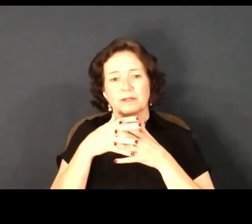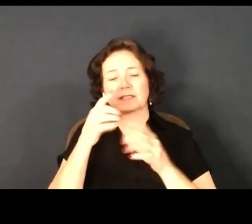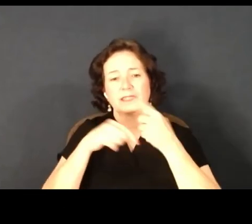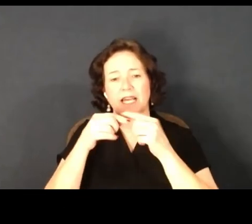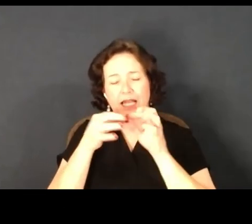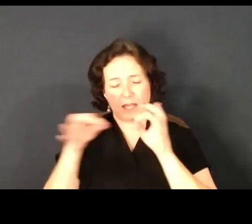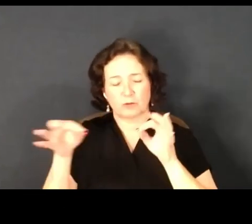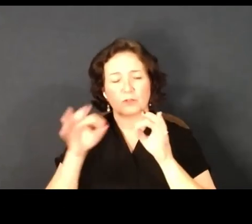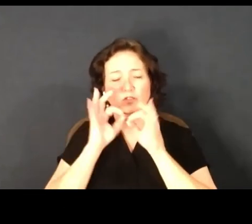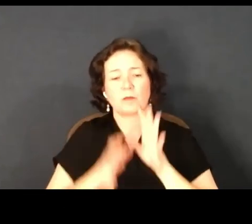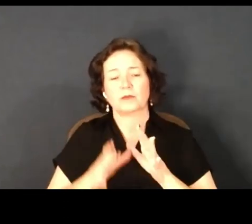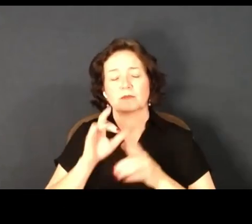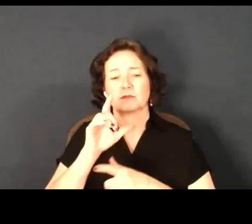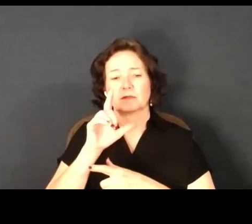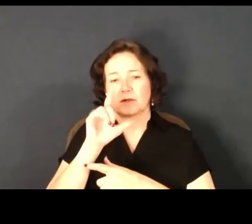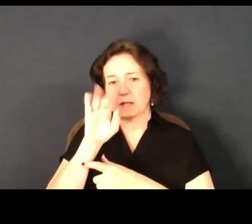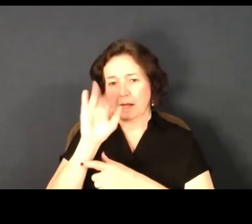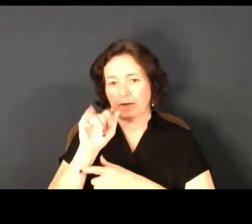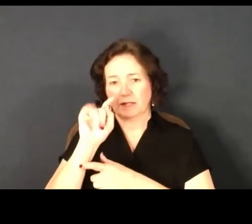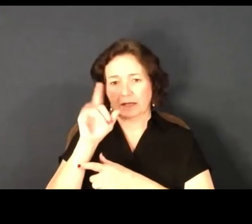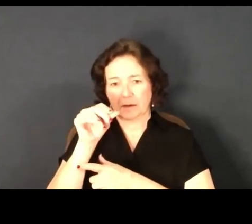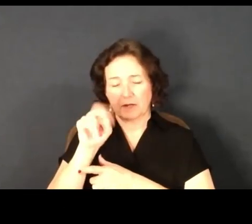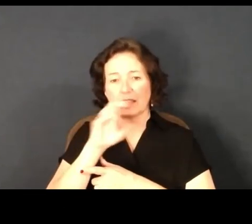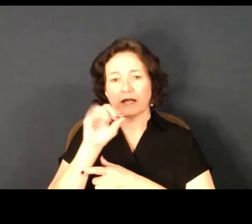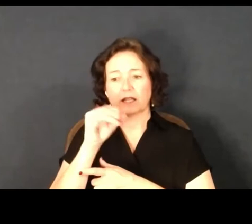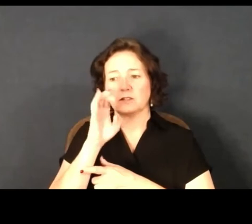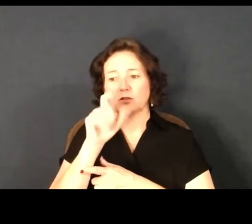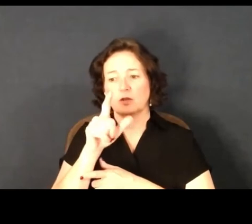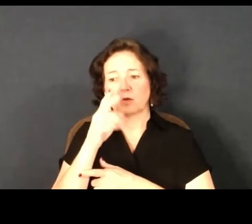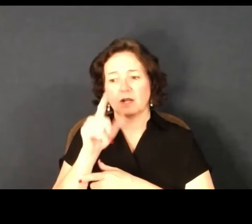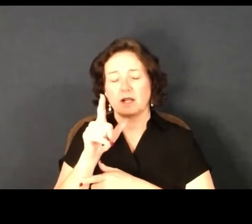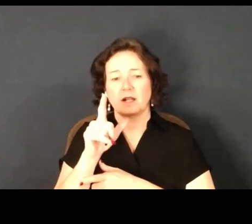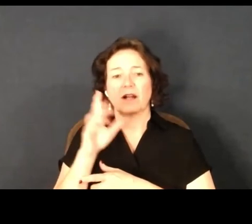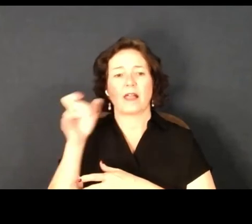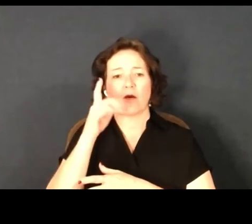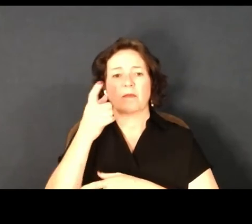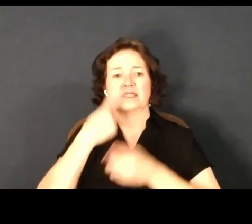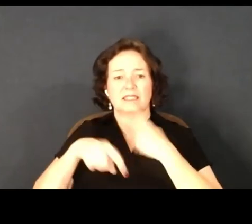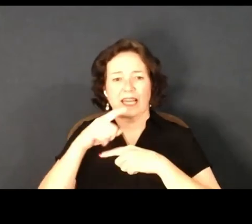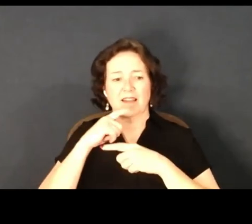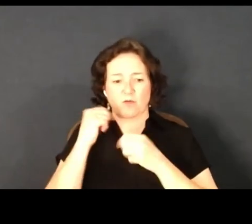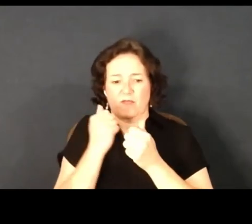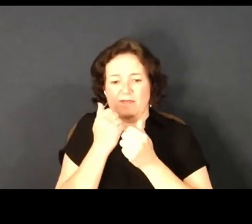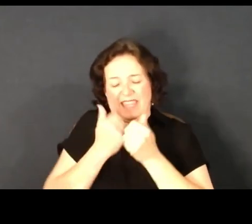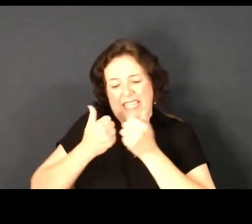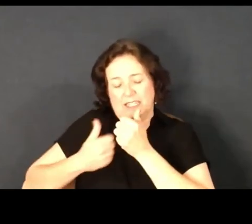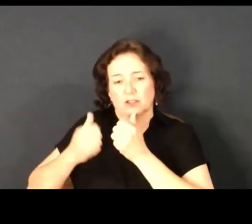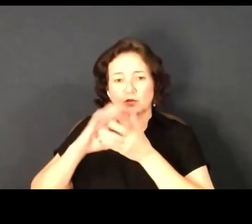Tipton and Joel Hill, and they will be signing with every story that's told.